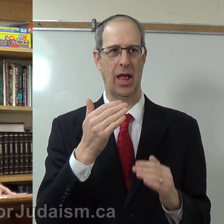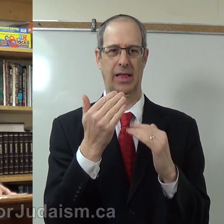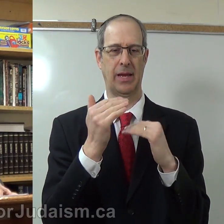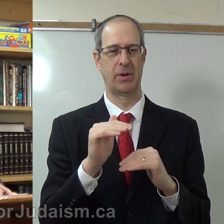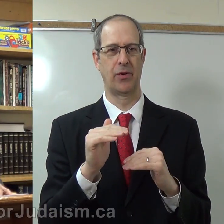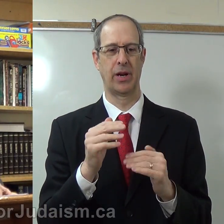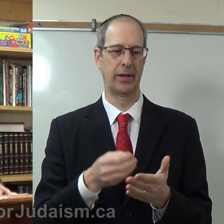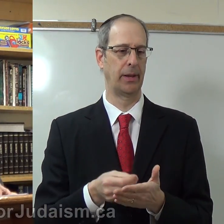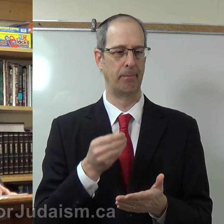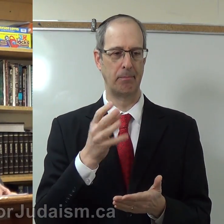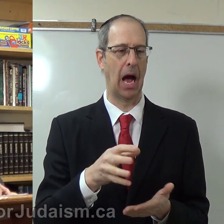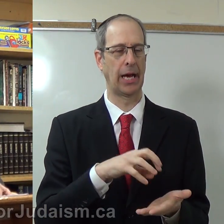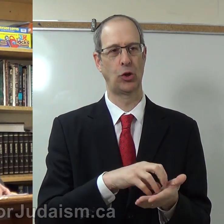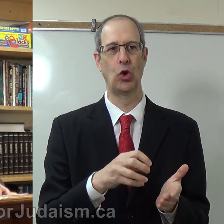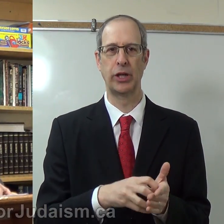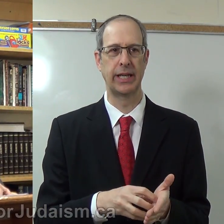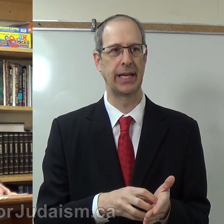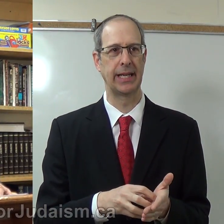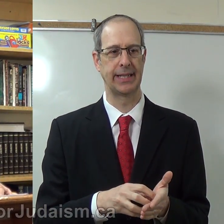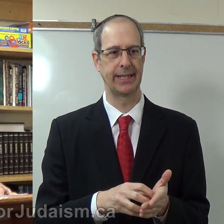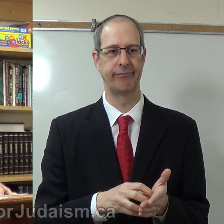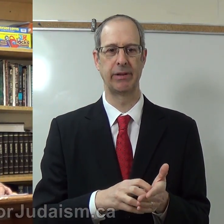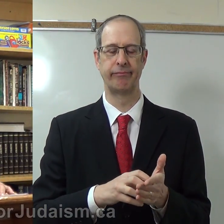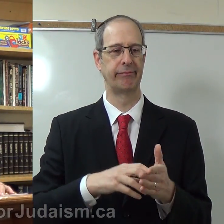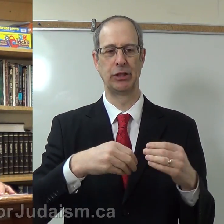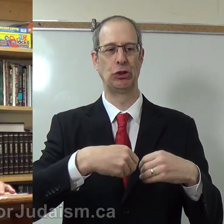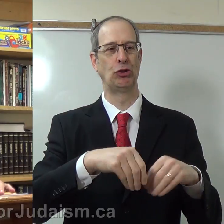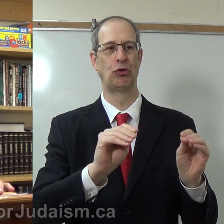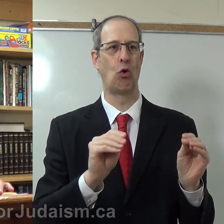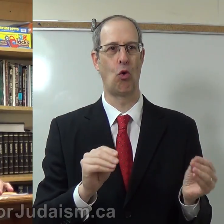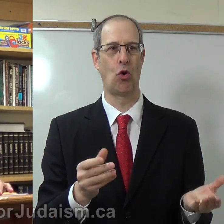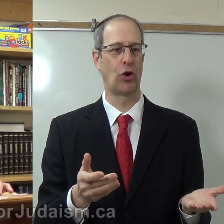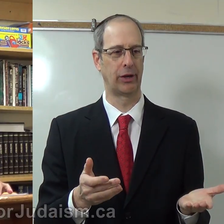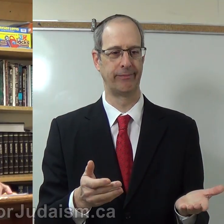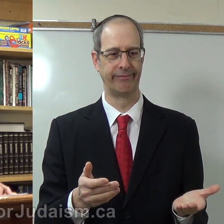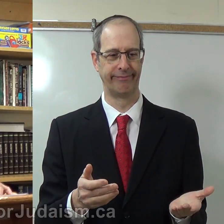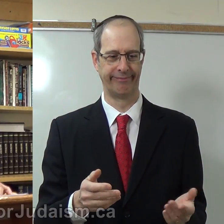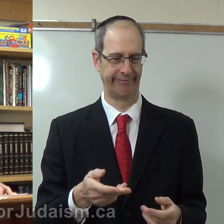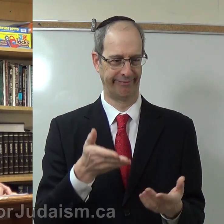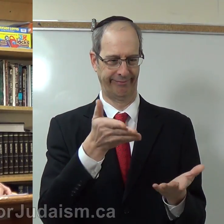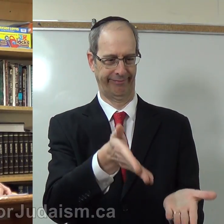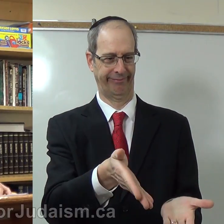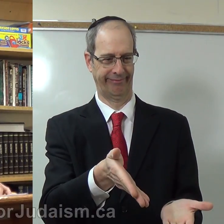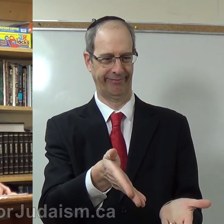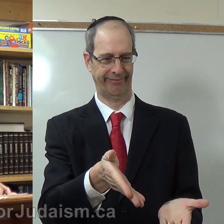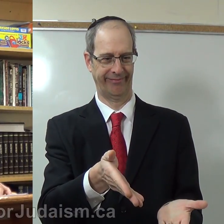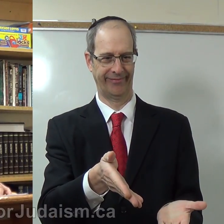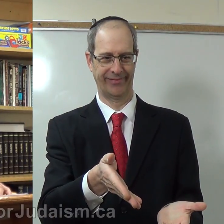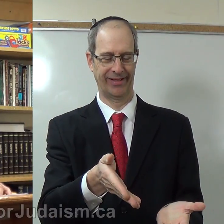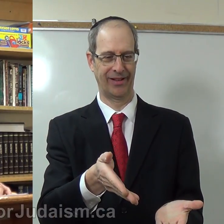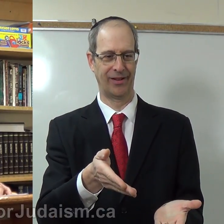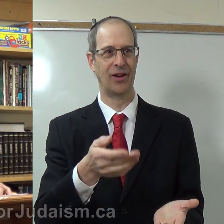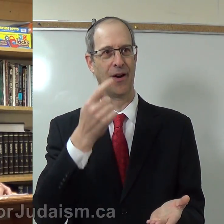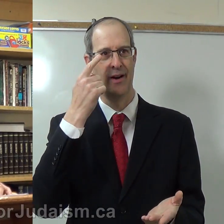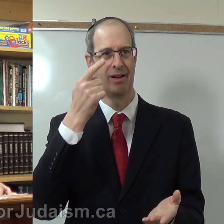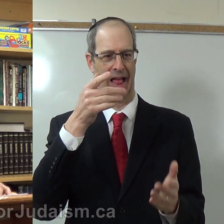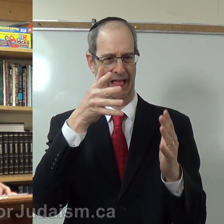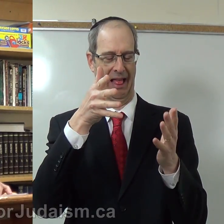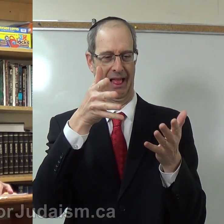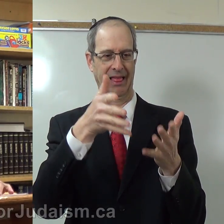buying some cookies in a supermarket where they were sitting on the shelf for half a year.